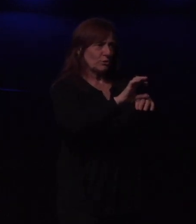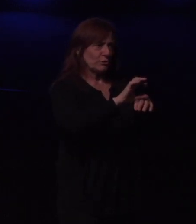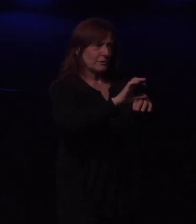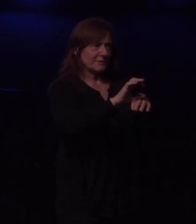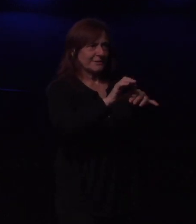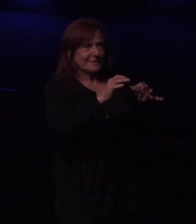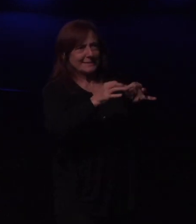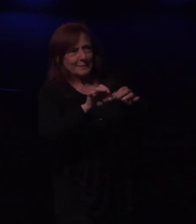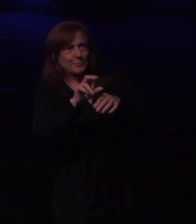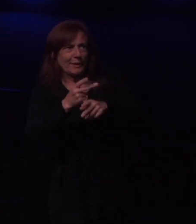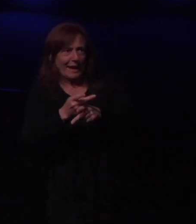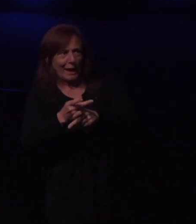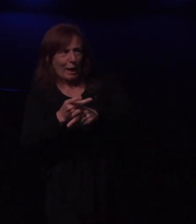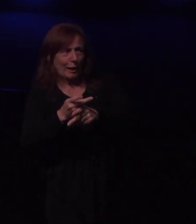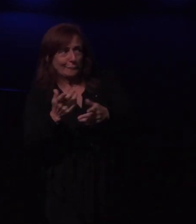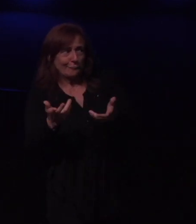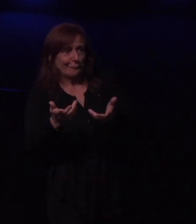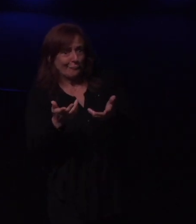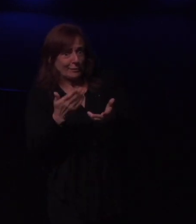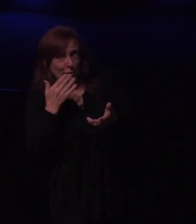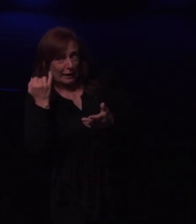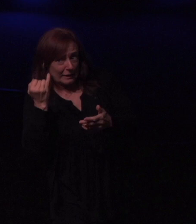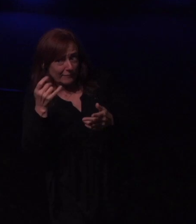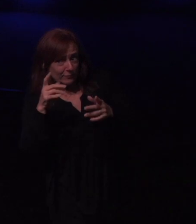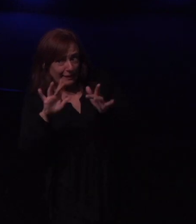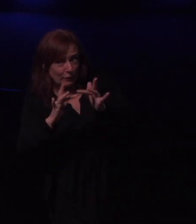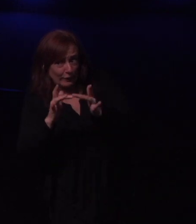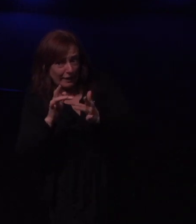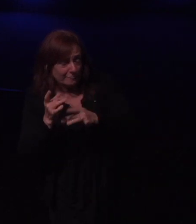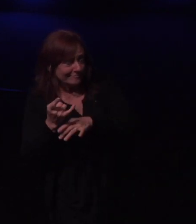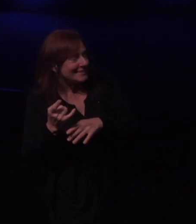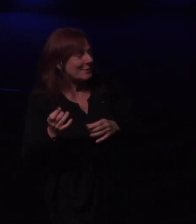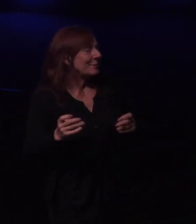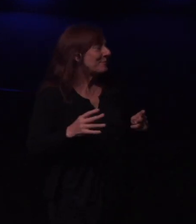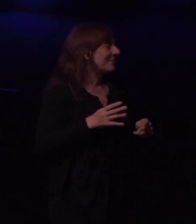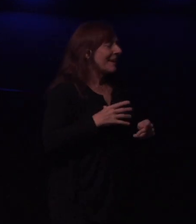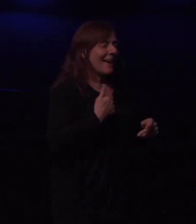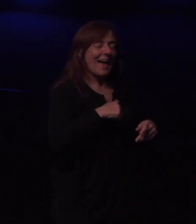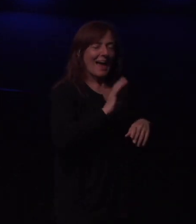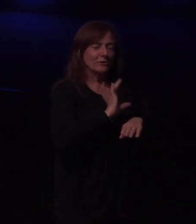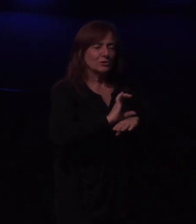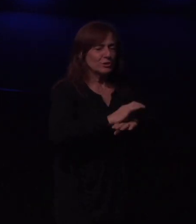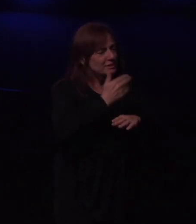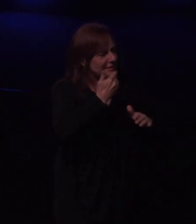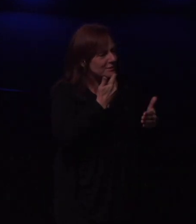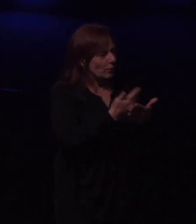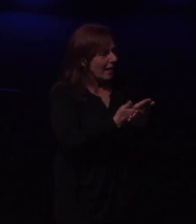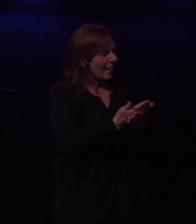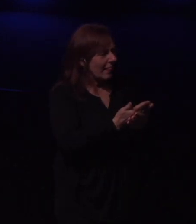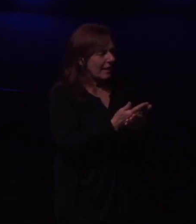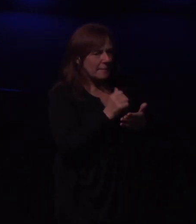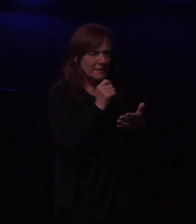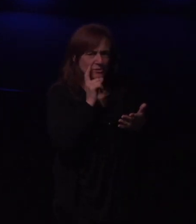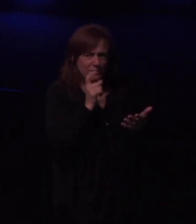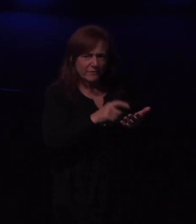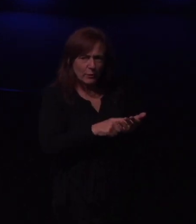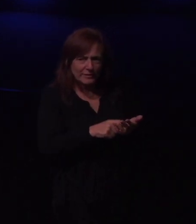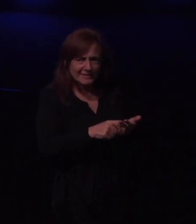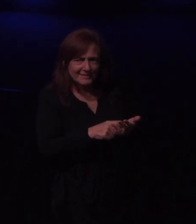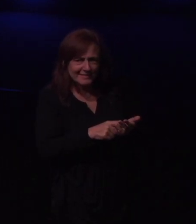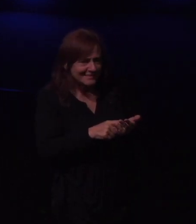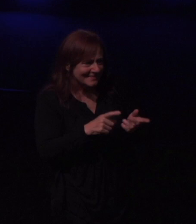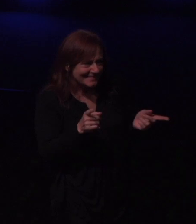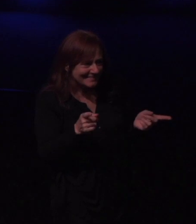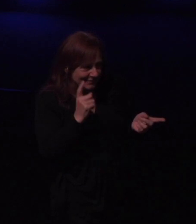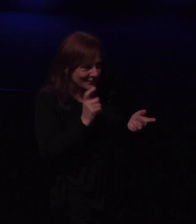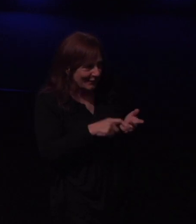circle. Yeah, Simple Care. And this is something that our church really does well. I don't know if you've noticed that,